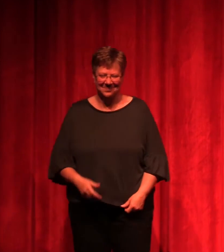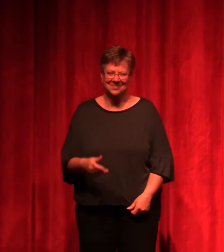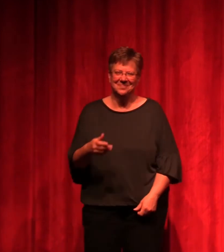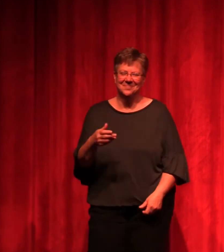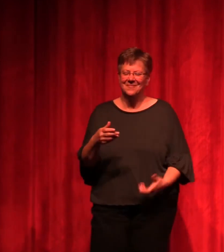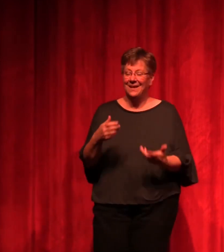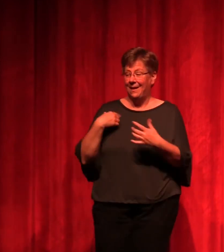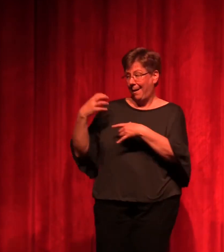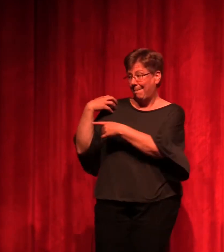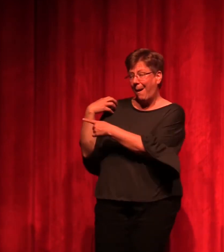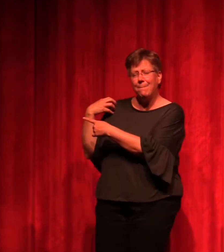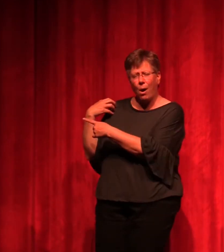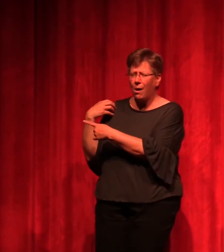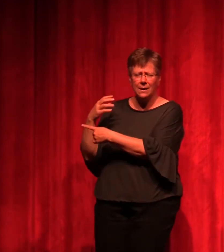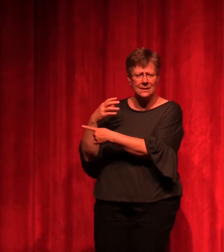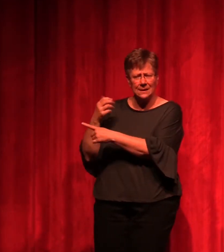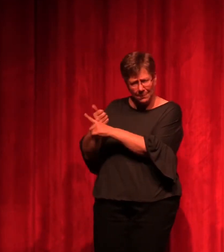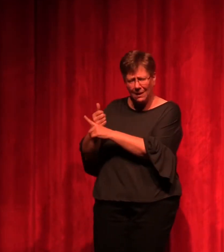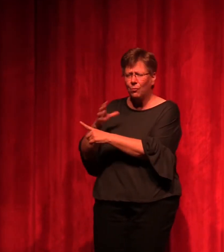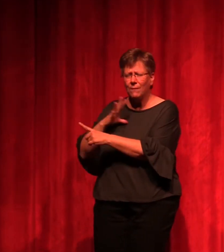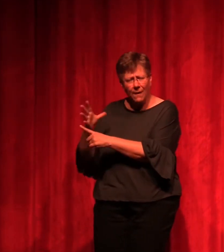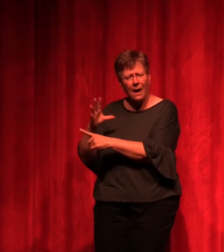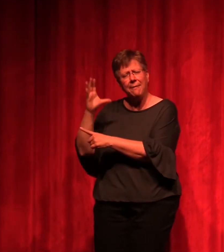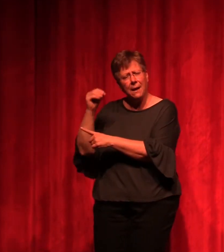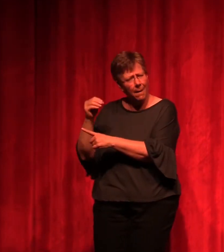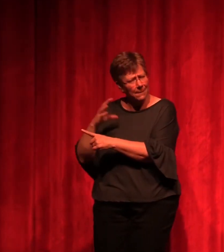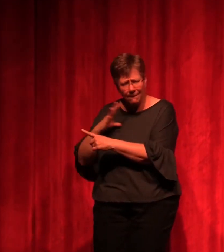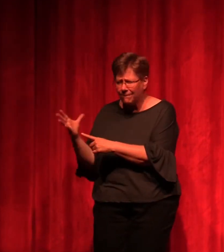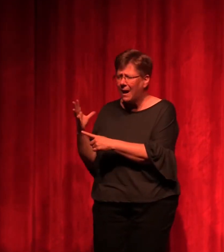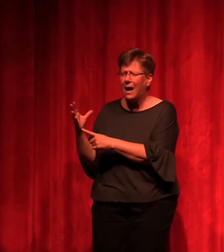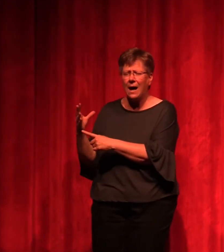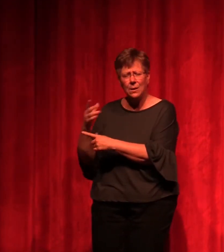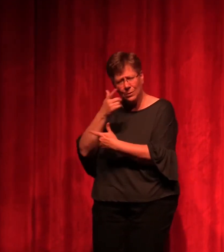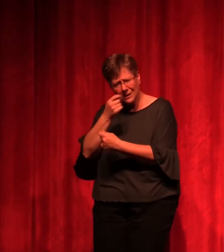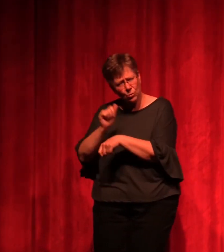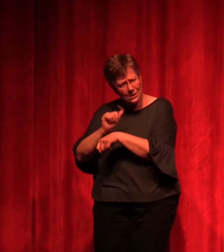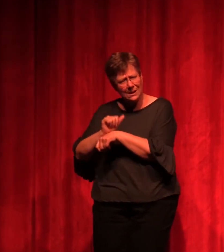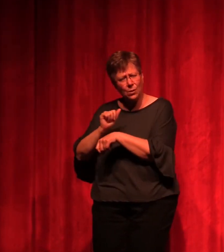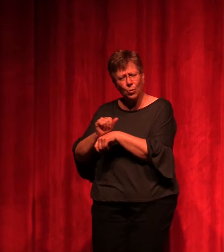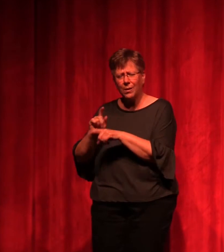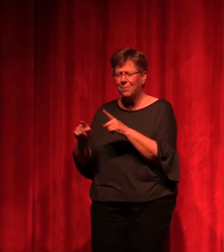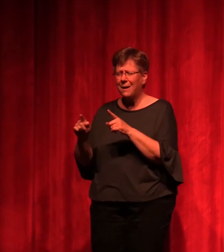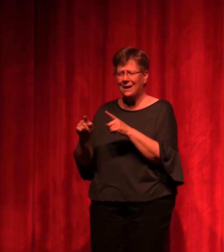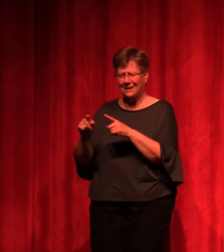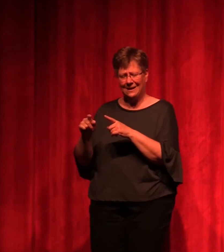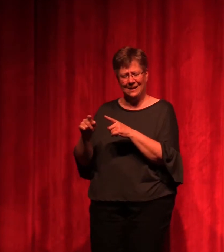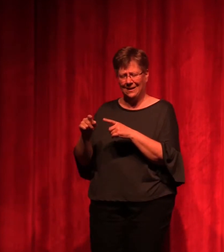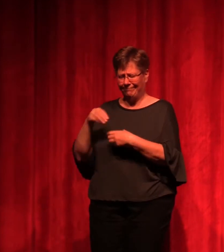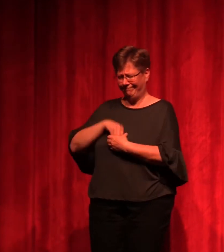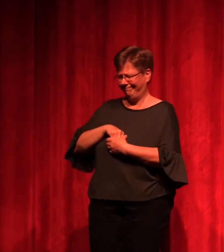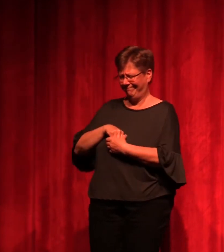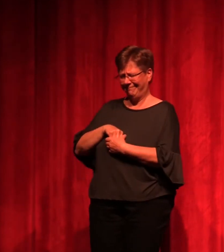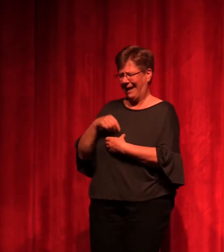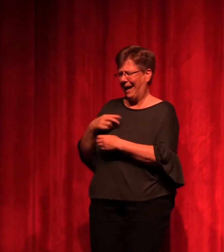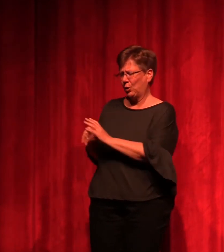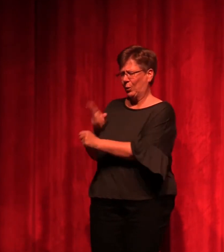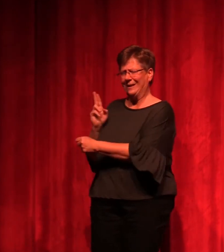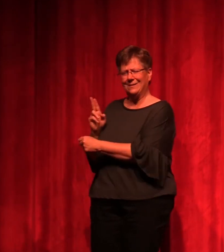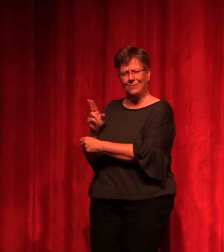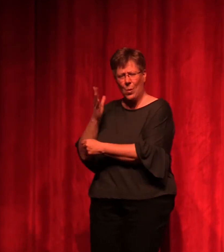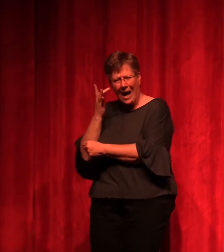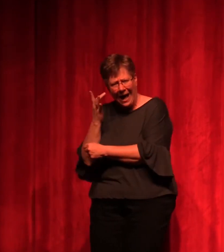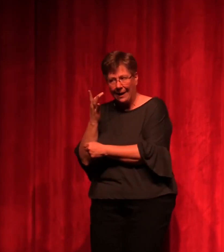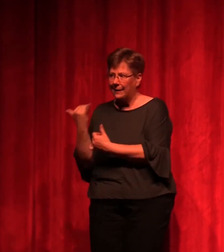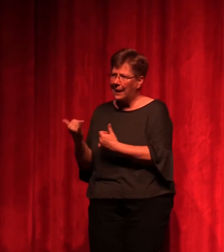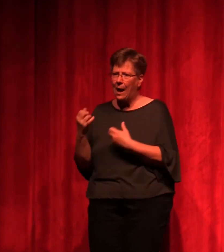It wasn't my boss. My boss was great. The company was great. We actually did interesting work. You know, what it'd say about me that I couldn't do that. And then what am